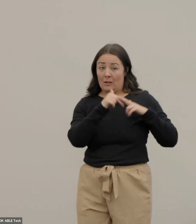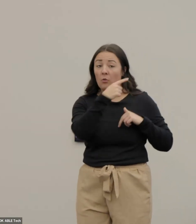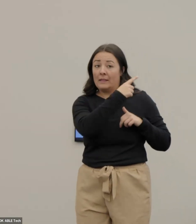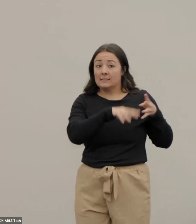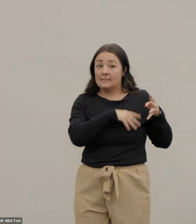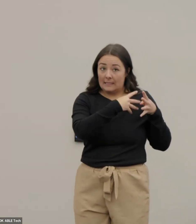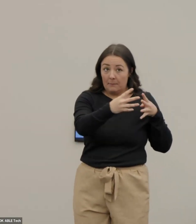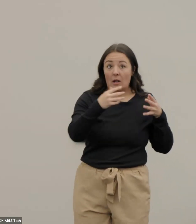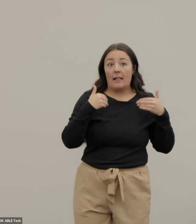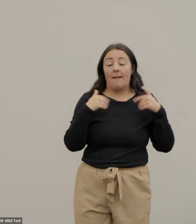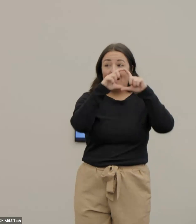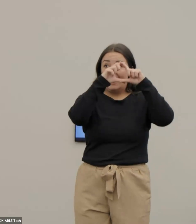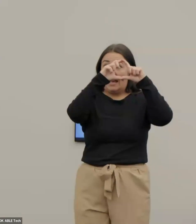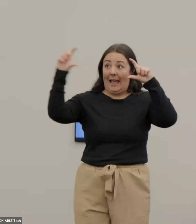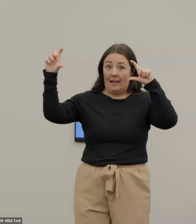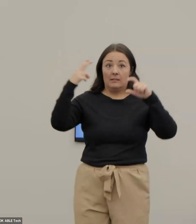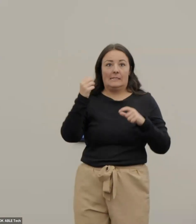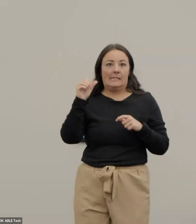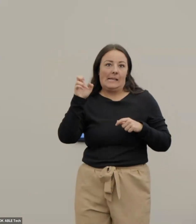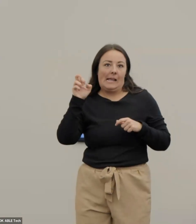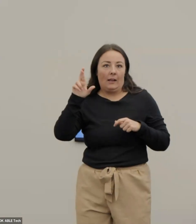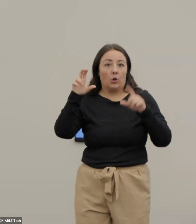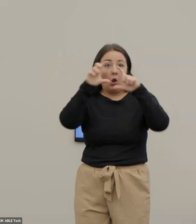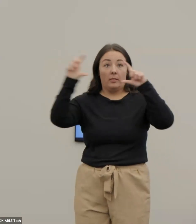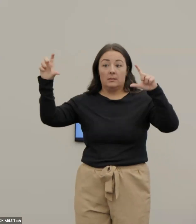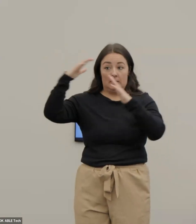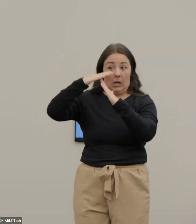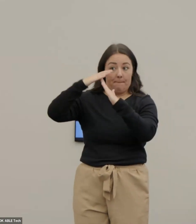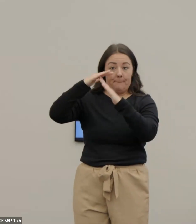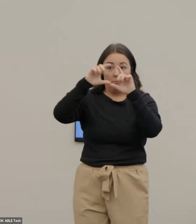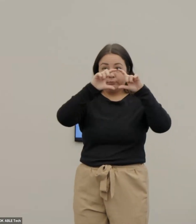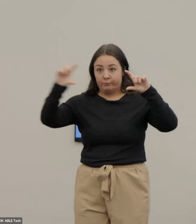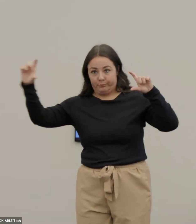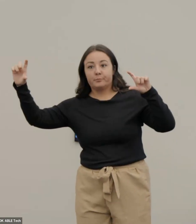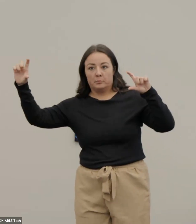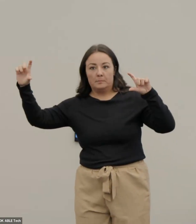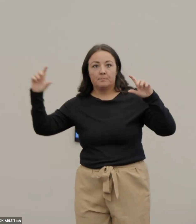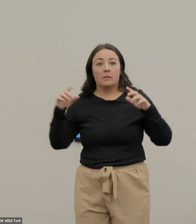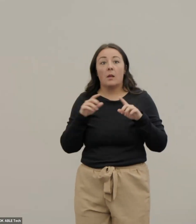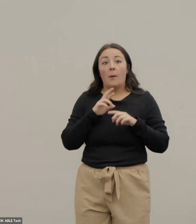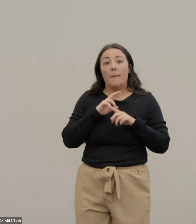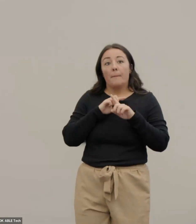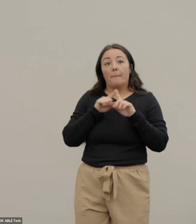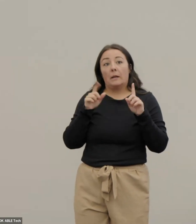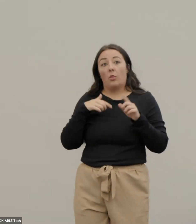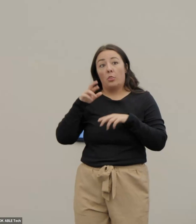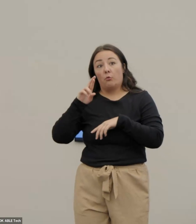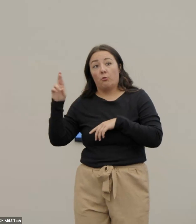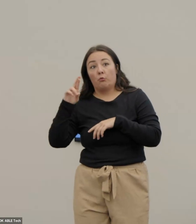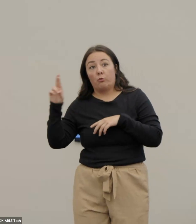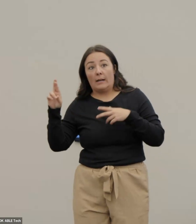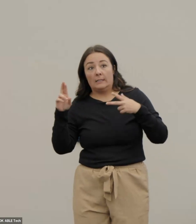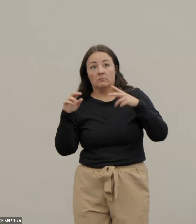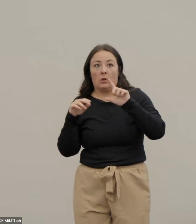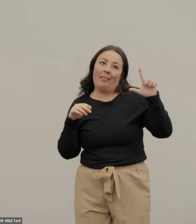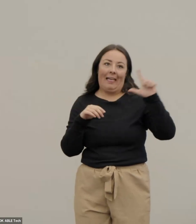a header across the top of the table, okay? And so over on the right here, if I turn on